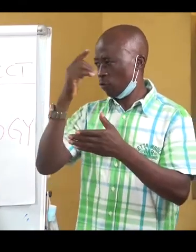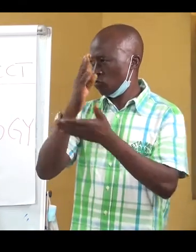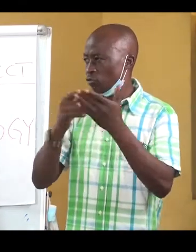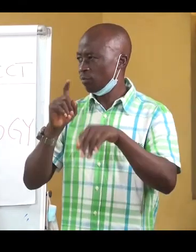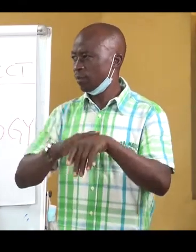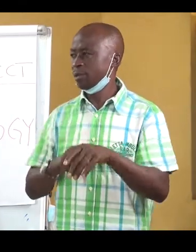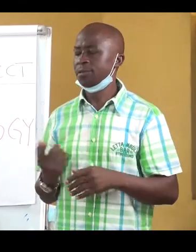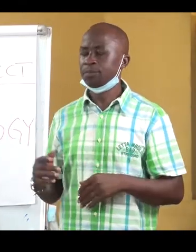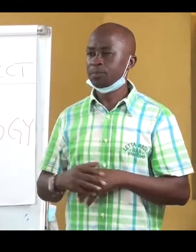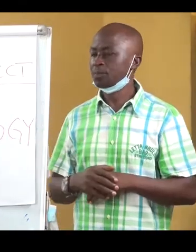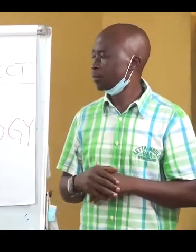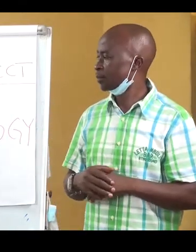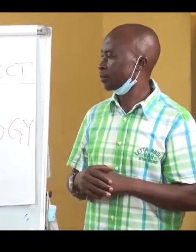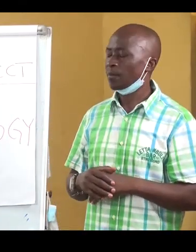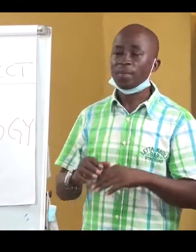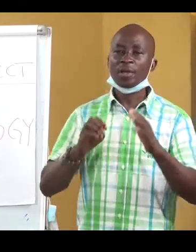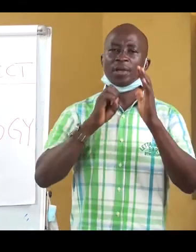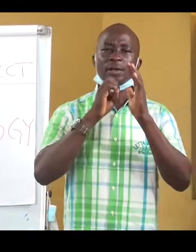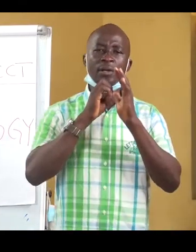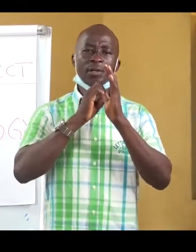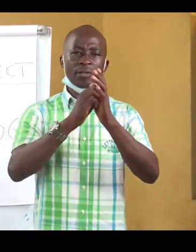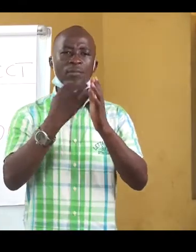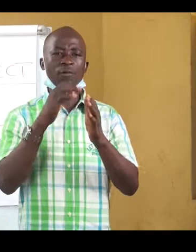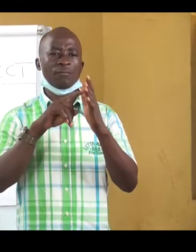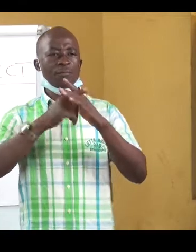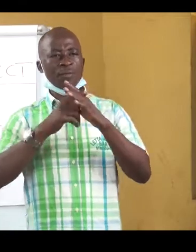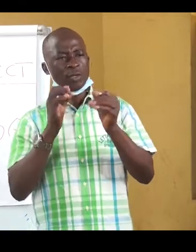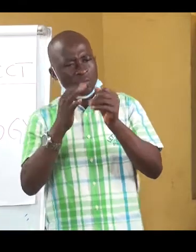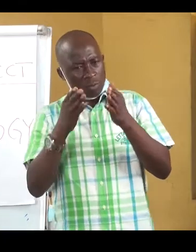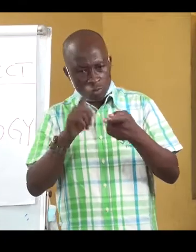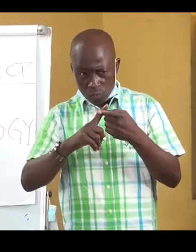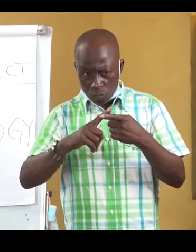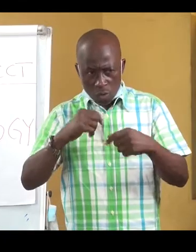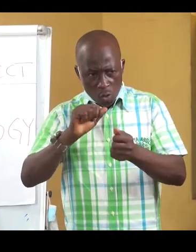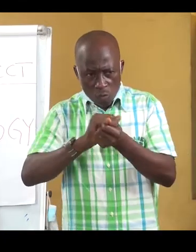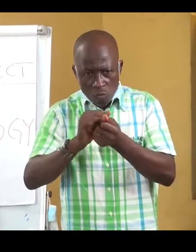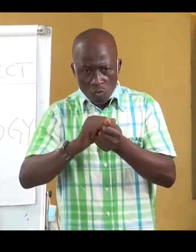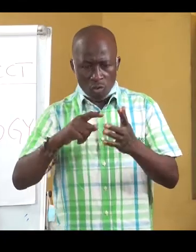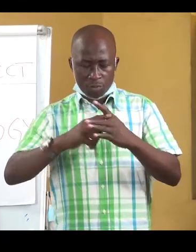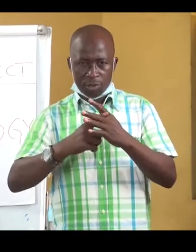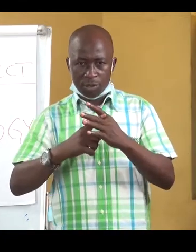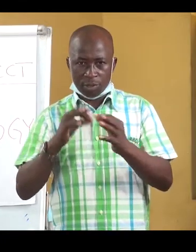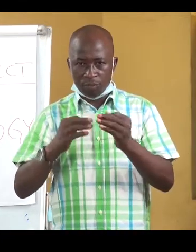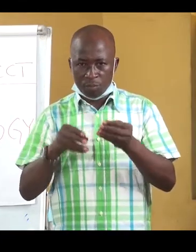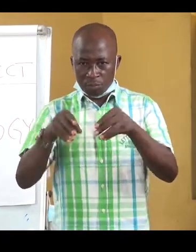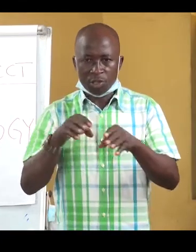let me give you an example of beans. If you want to wash beans, I think you soak it in water. It swells up. Then after swelling